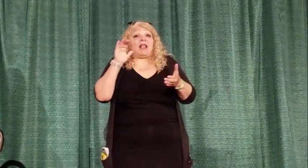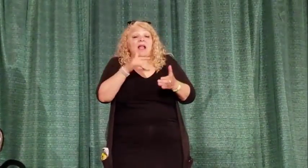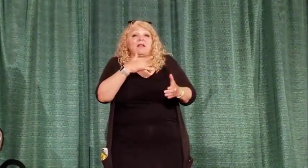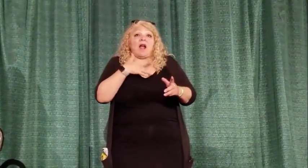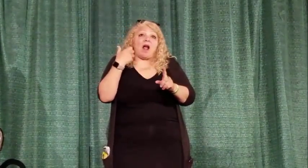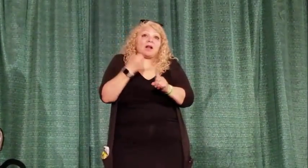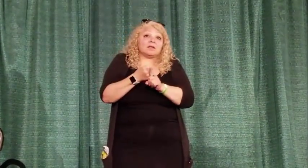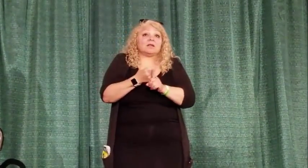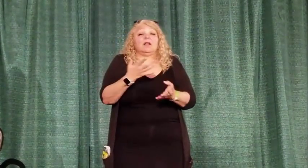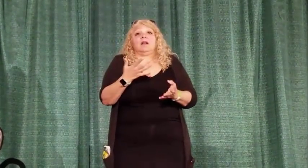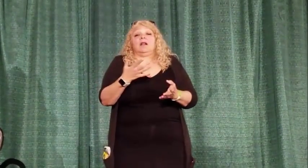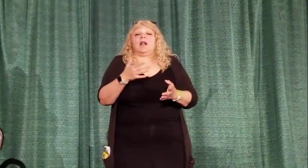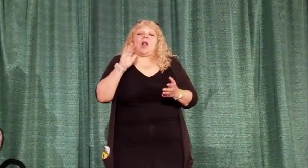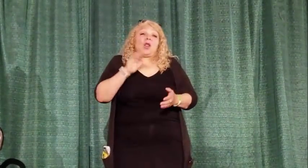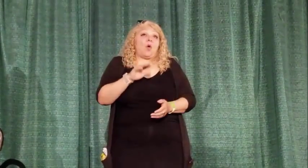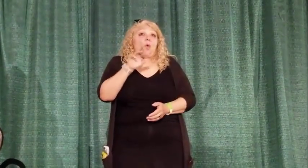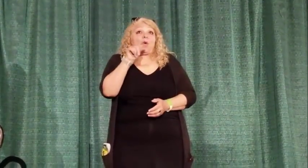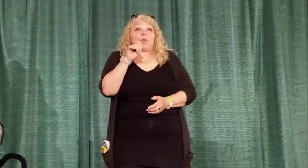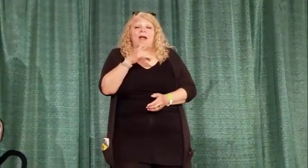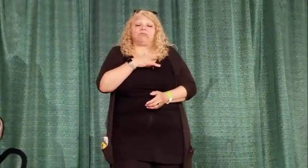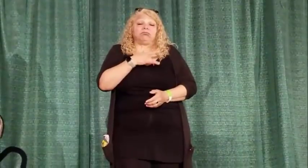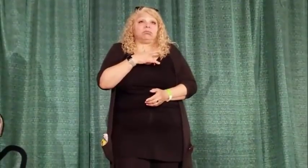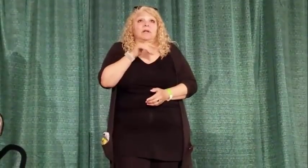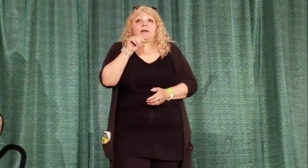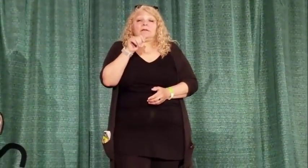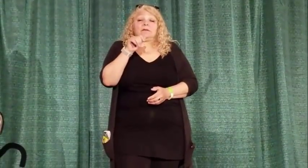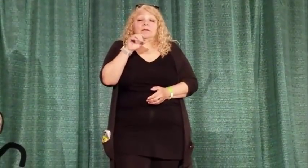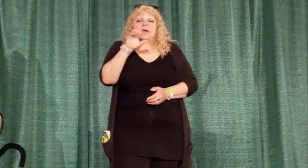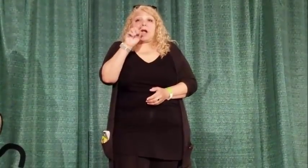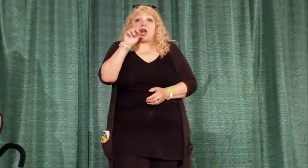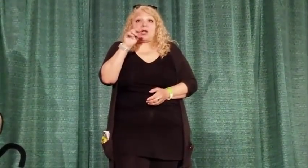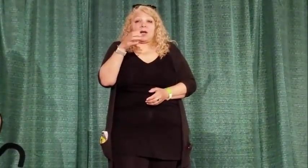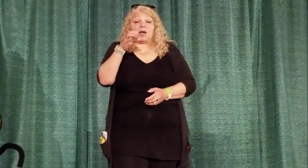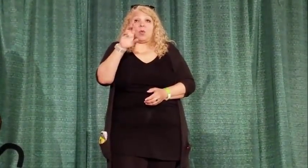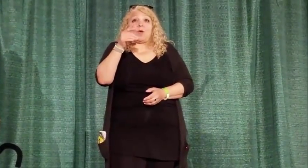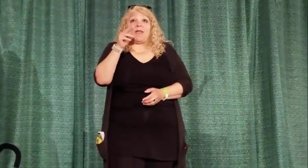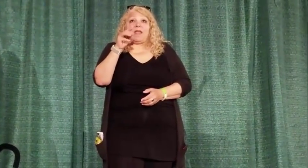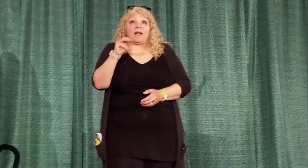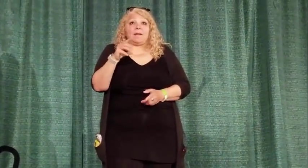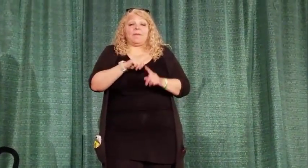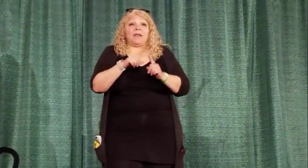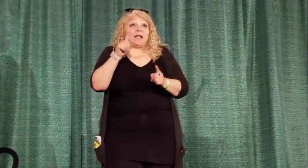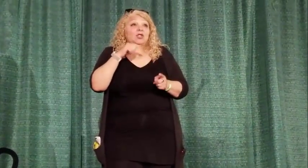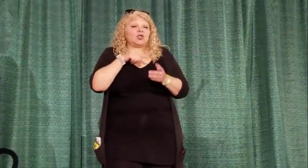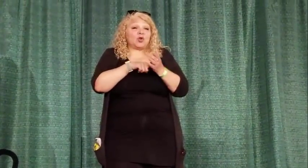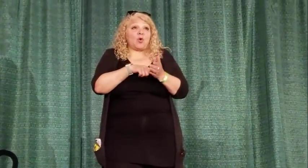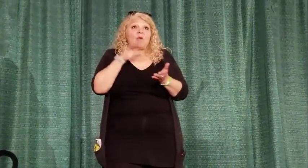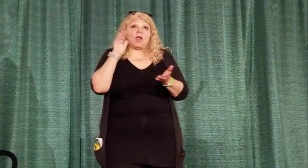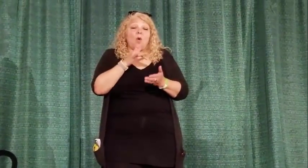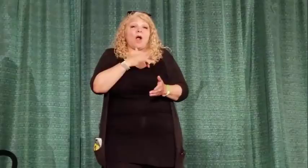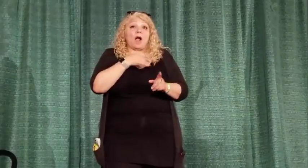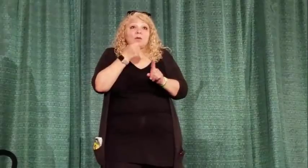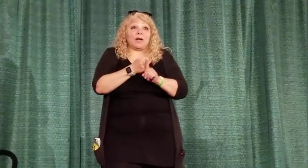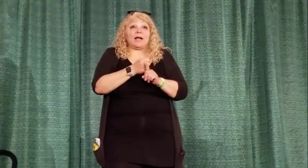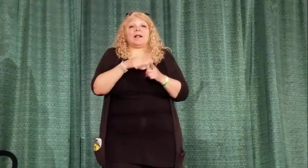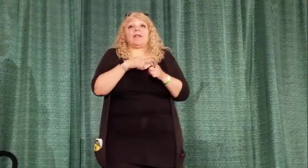lower rates of cardiac arrhythmia. In the Physicians' Health Study, they showed a 60% lower risk of sudden cardiac death in those physicians eating nuts and